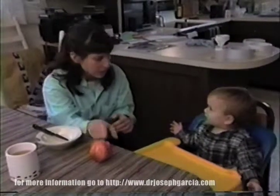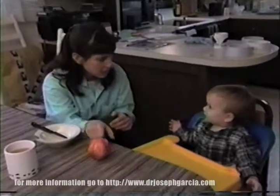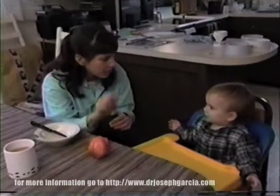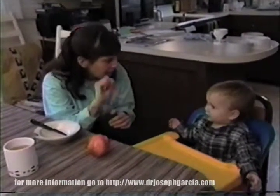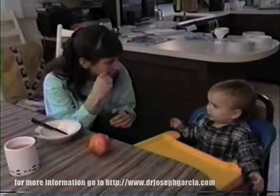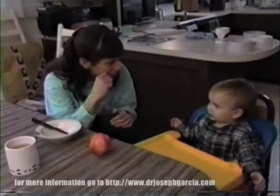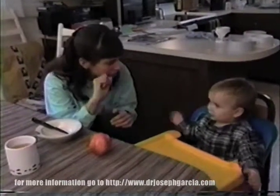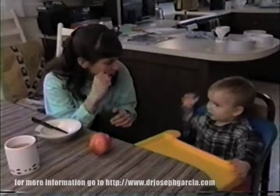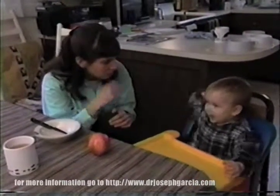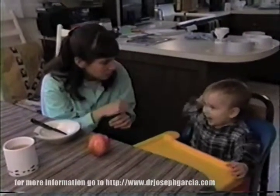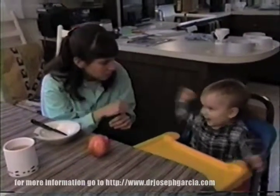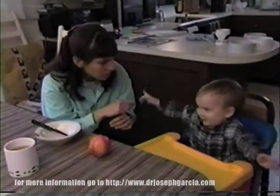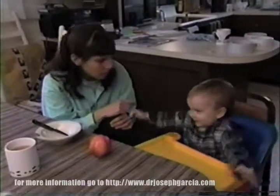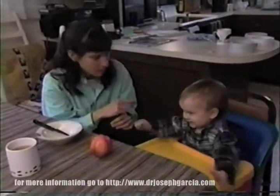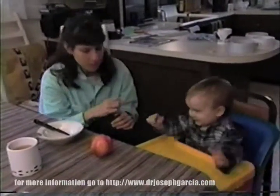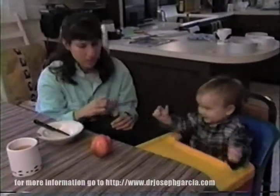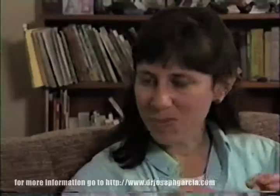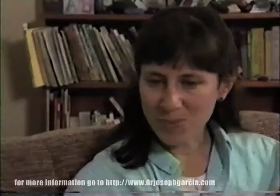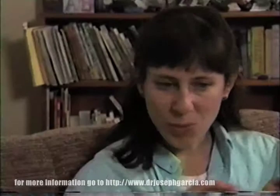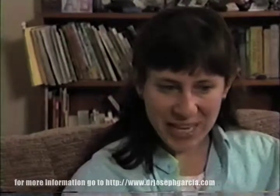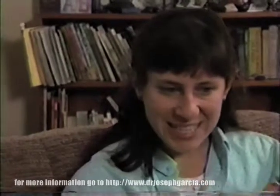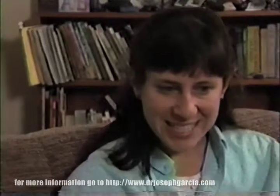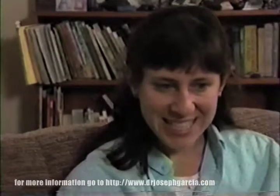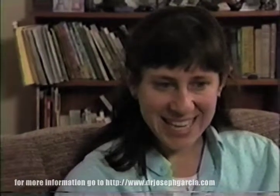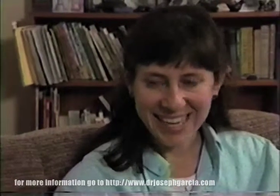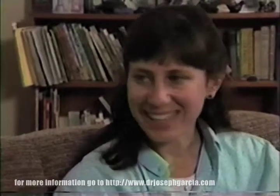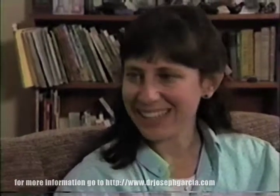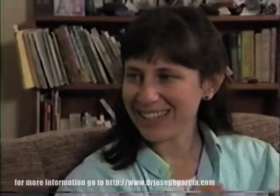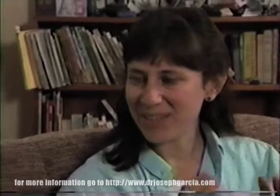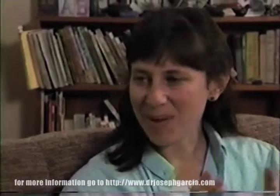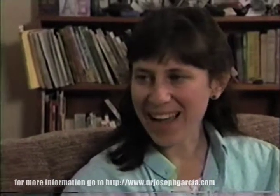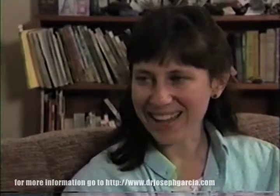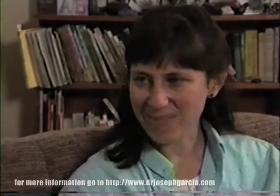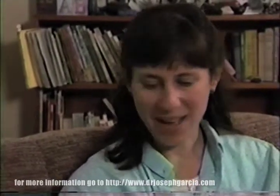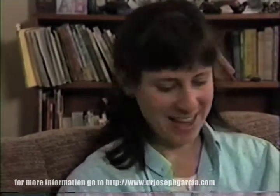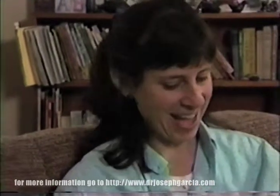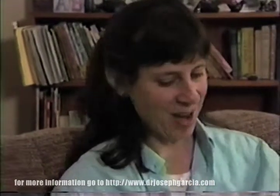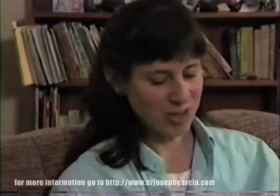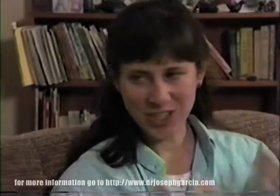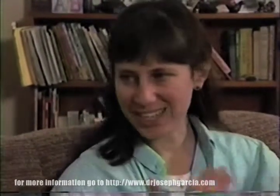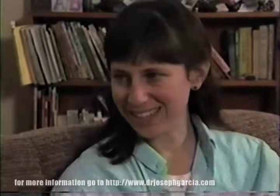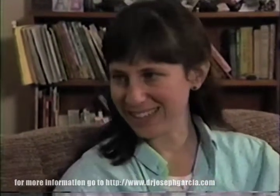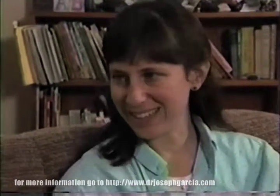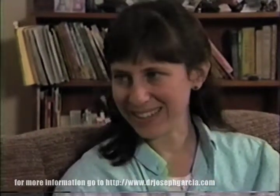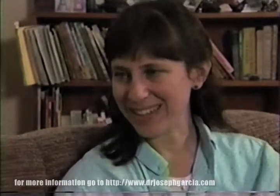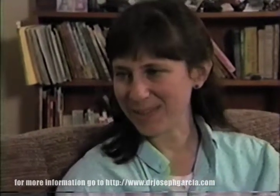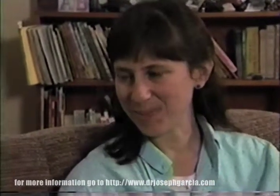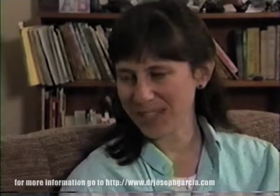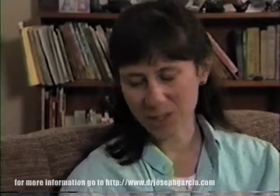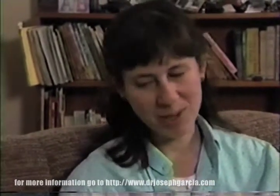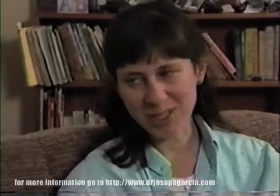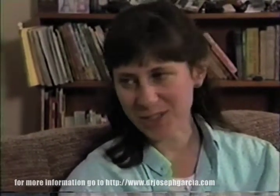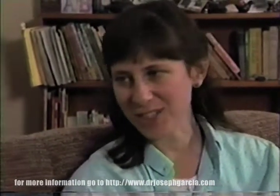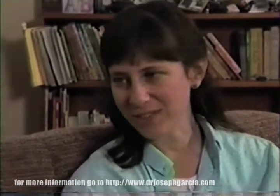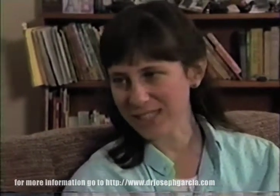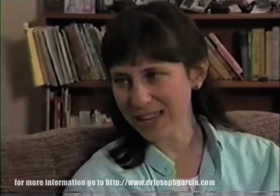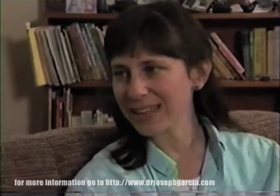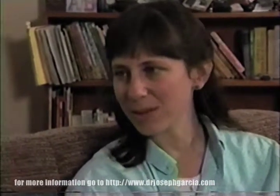some apple? We can see by how she expresses herself in sign language, we